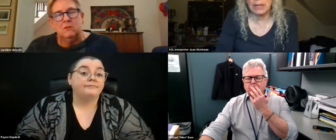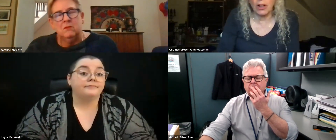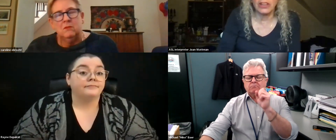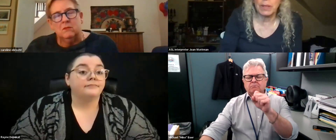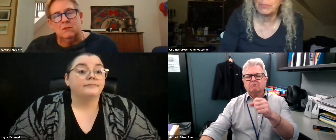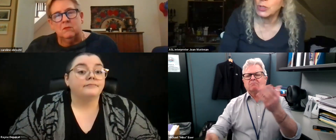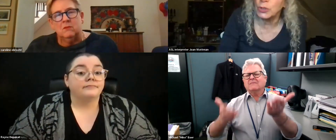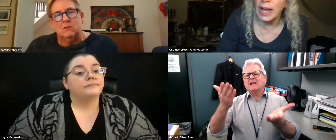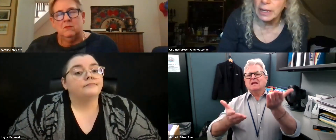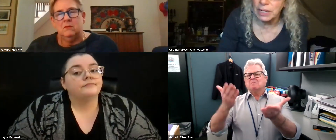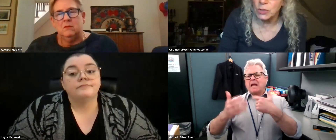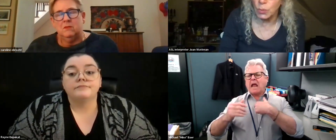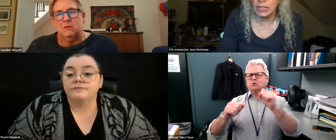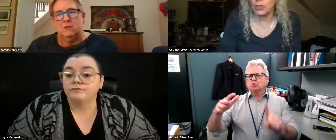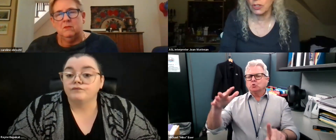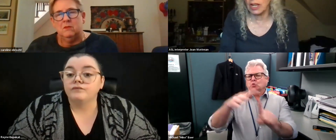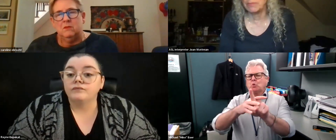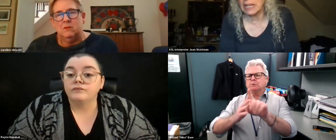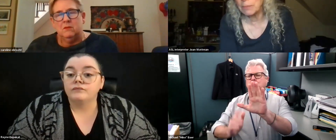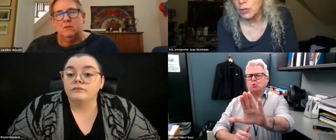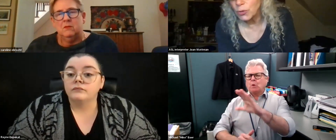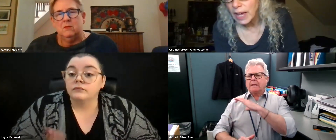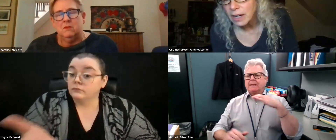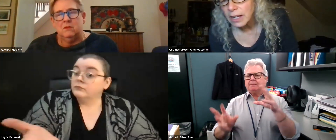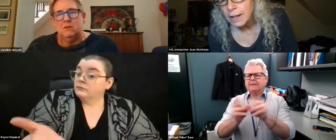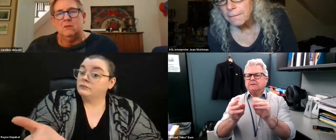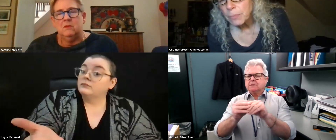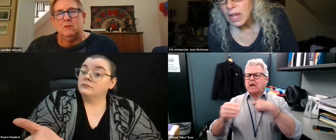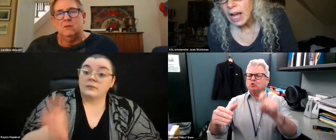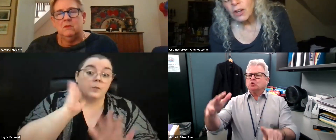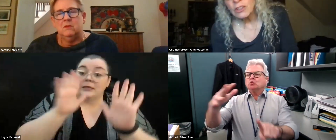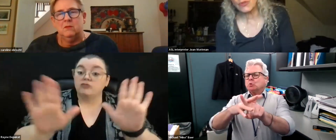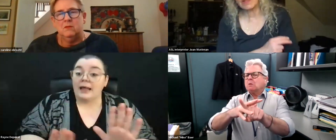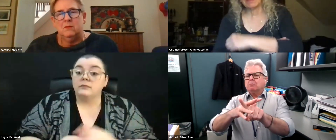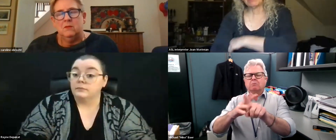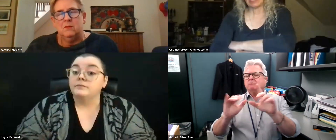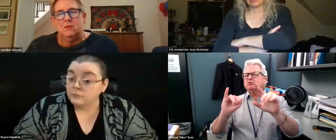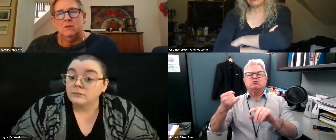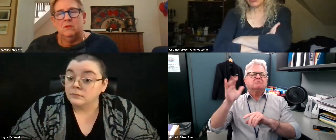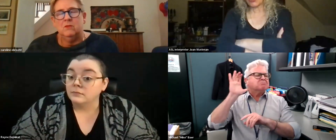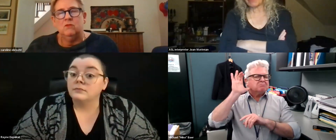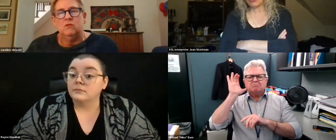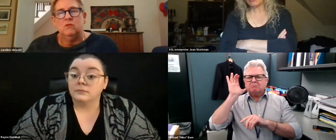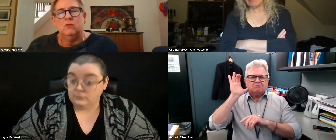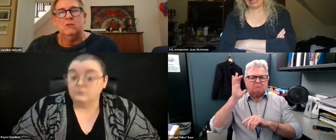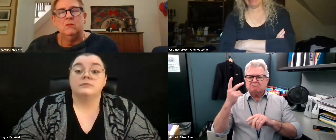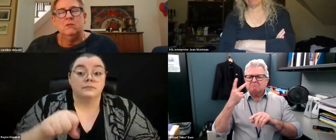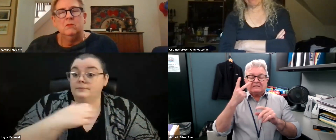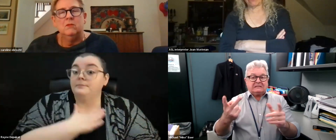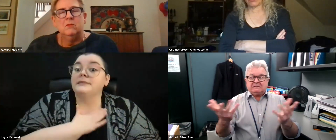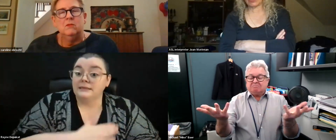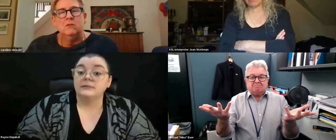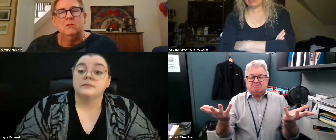Mike, but other people too. Anybody is willing to, anybody can do that. I also think maybe I should show up at your